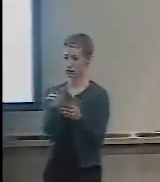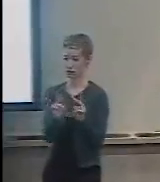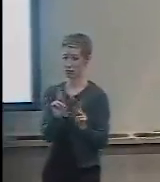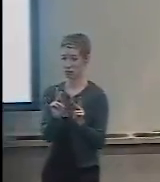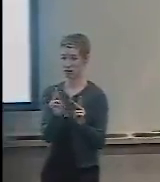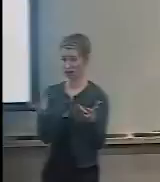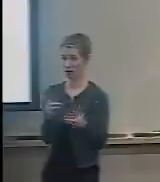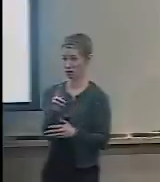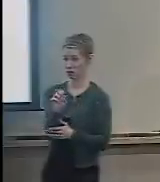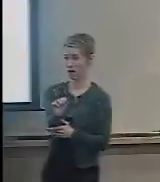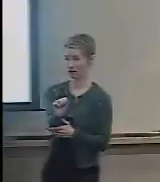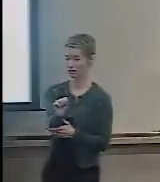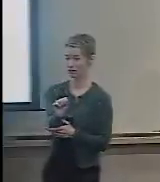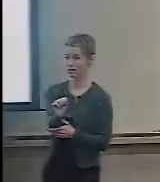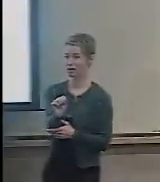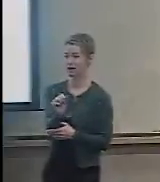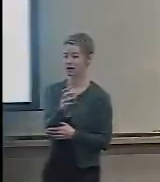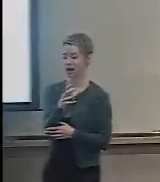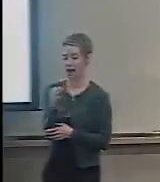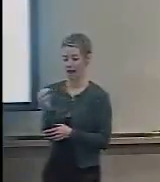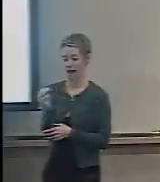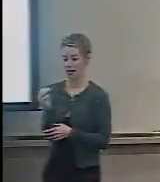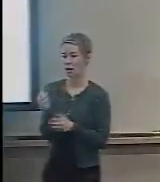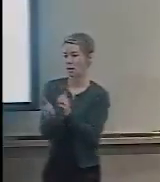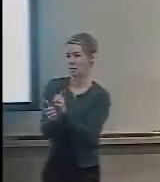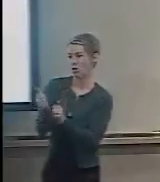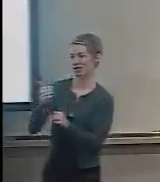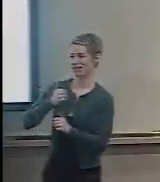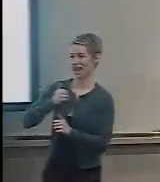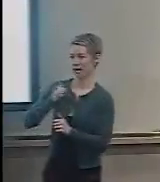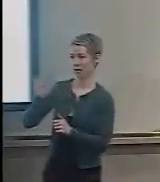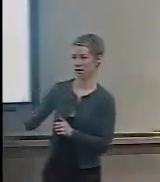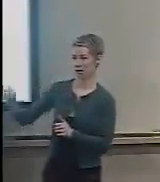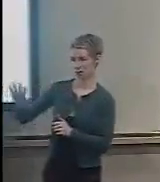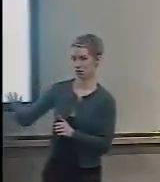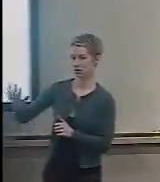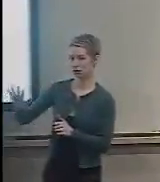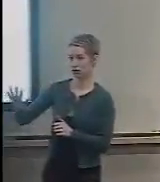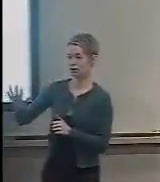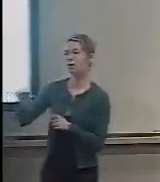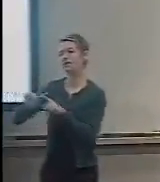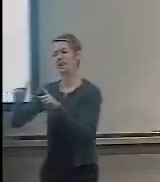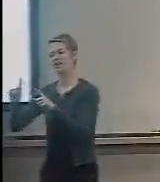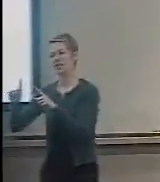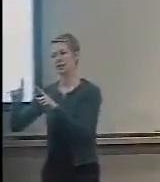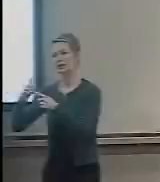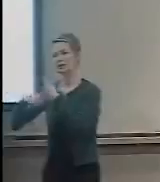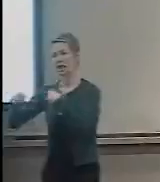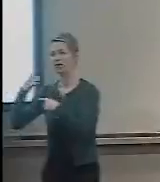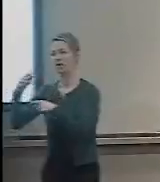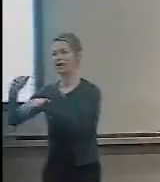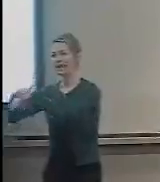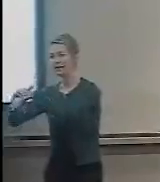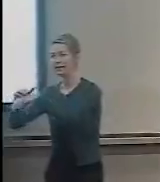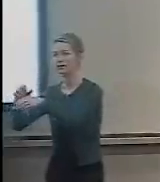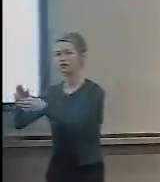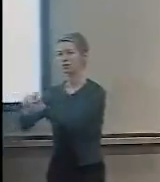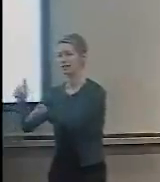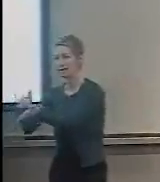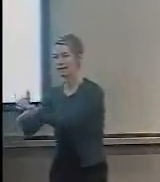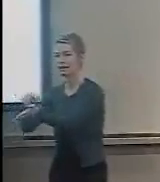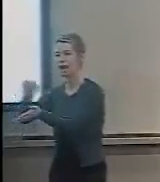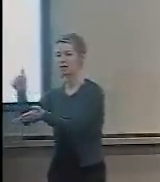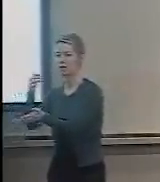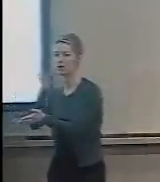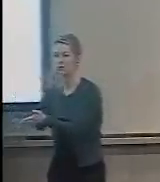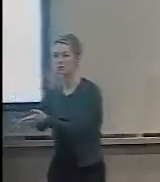in the United States and most of Canada. There's a different sign language in England and New Zealand and other